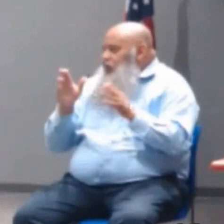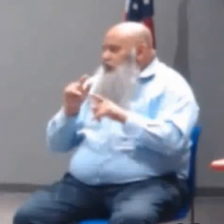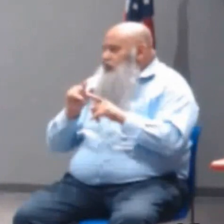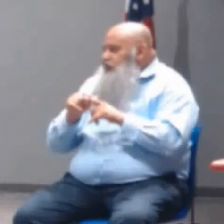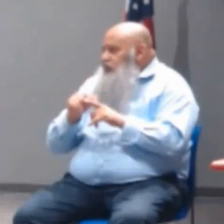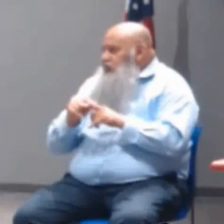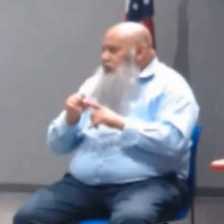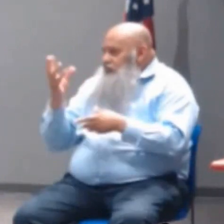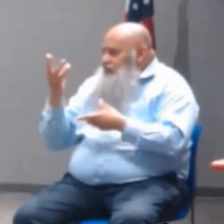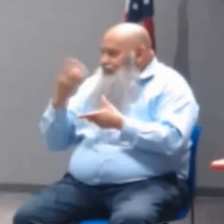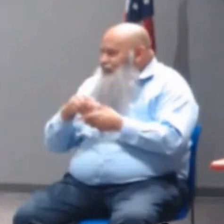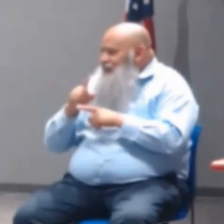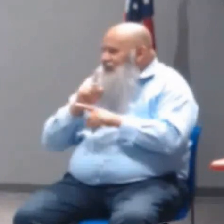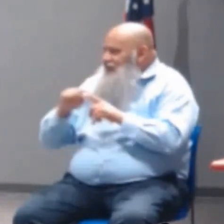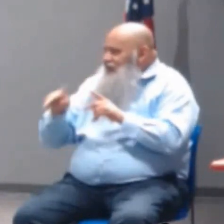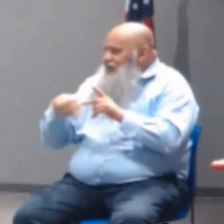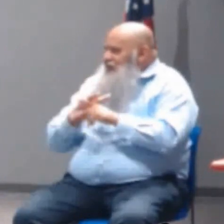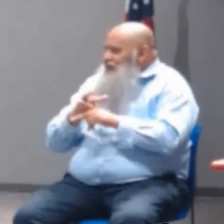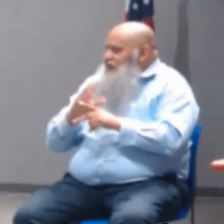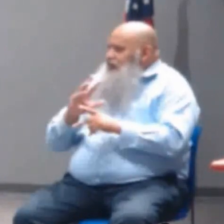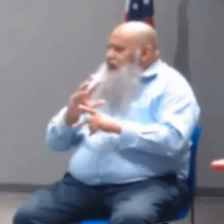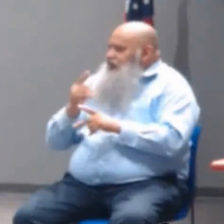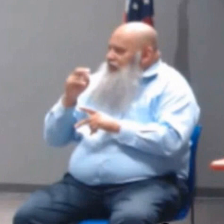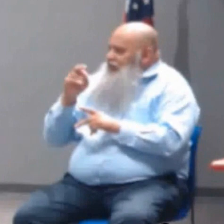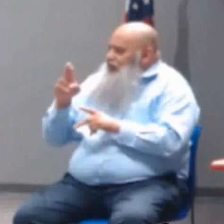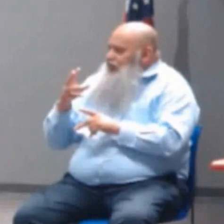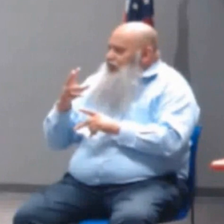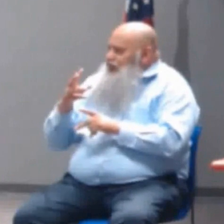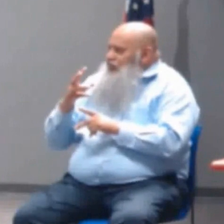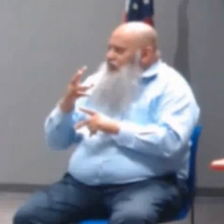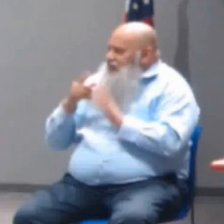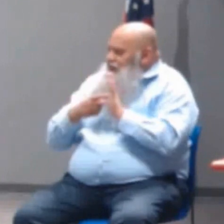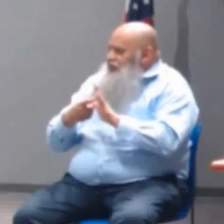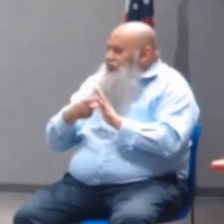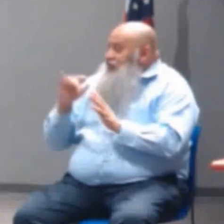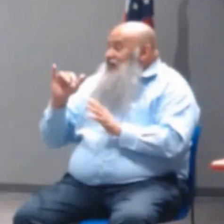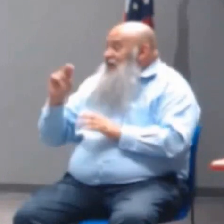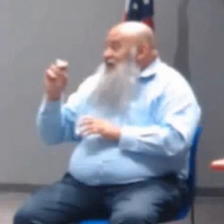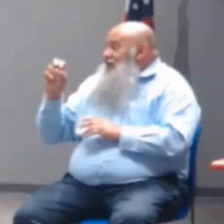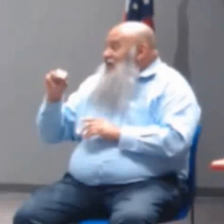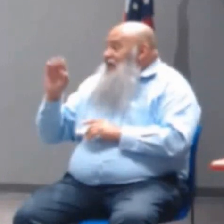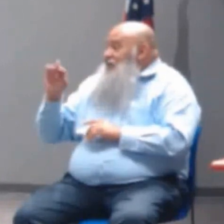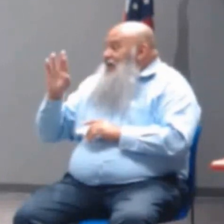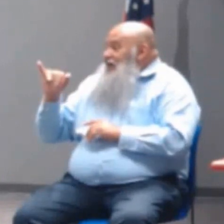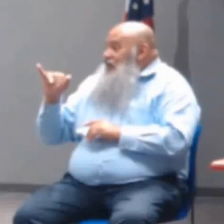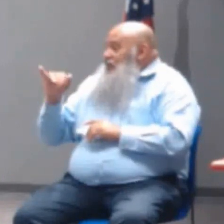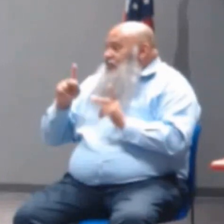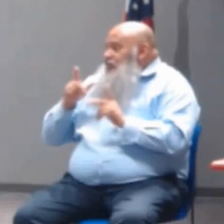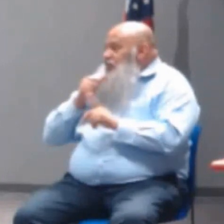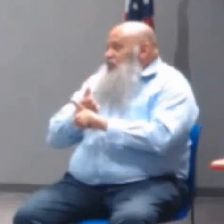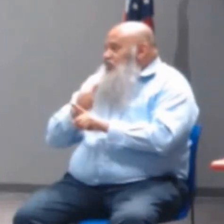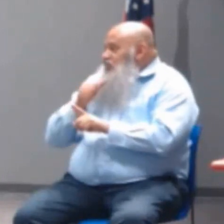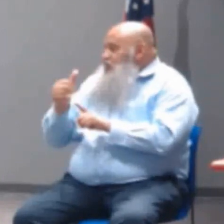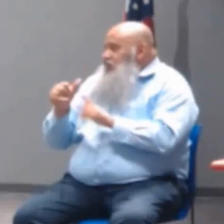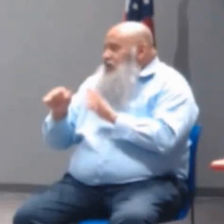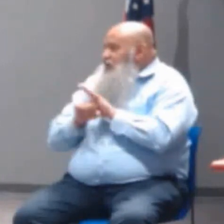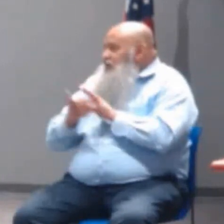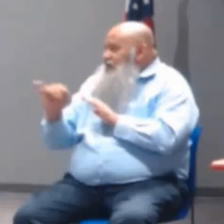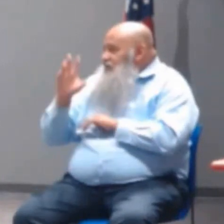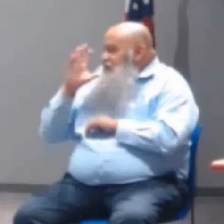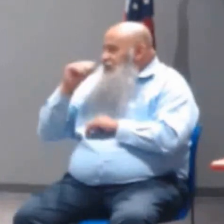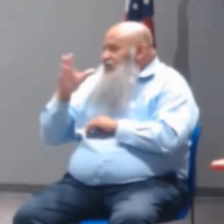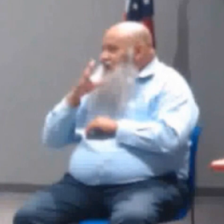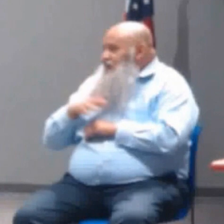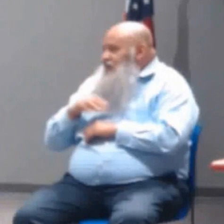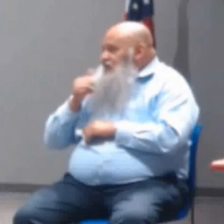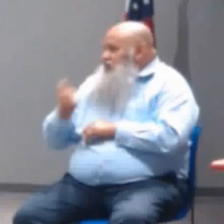covers a variety of gender expressions, such as non-binary, people that don't identify as either male or female. And